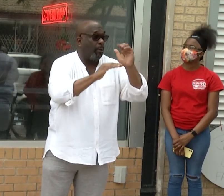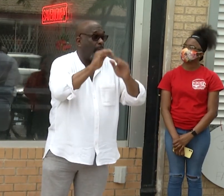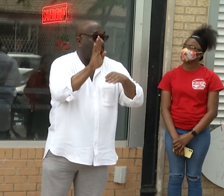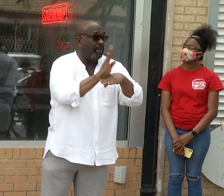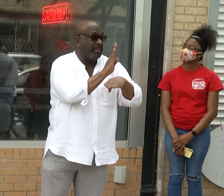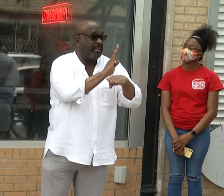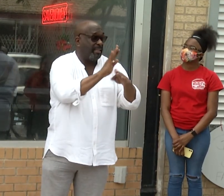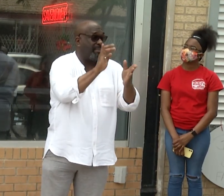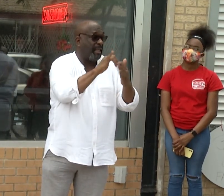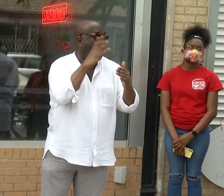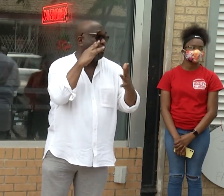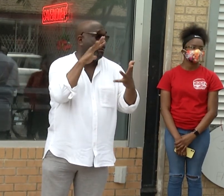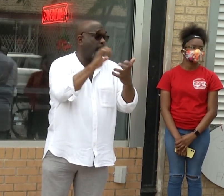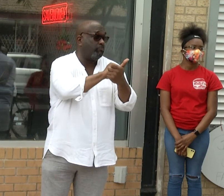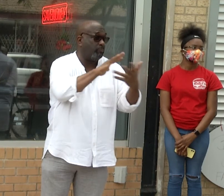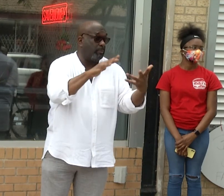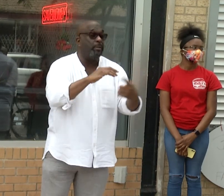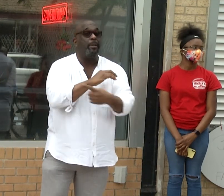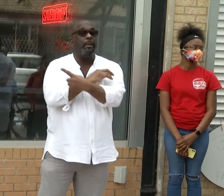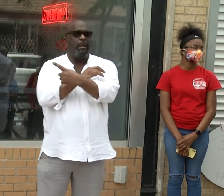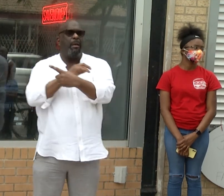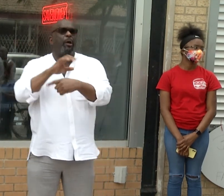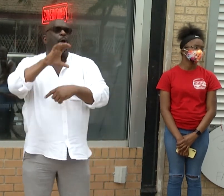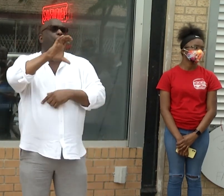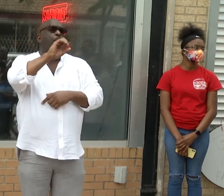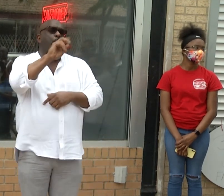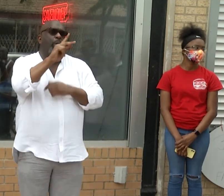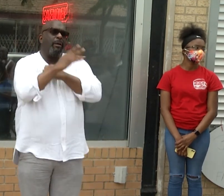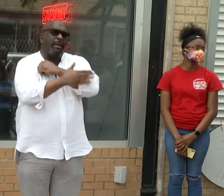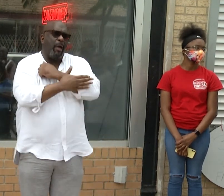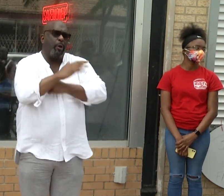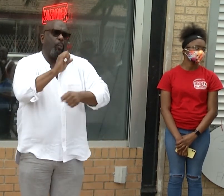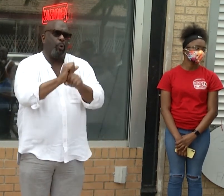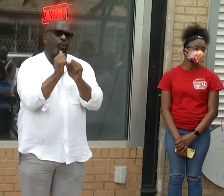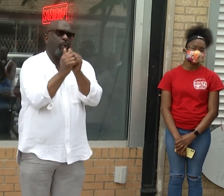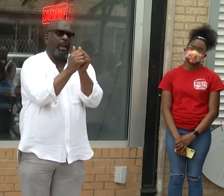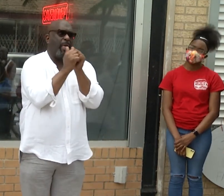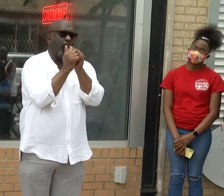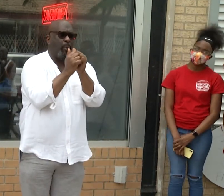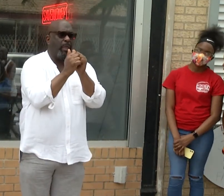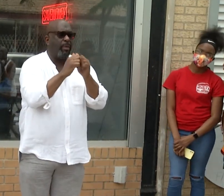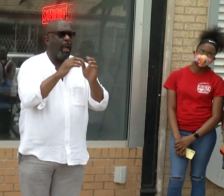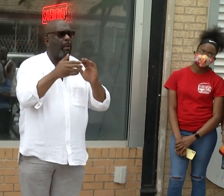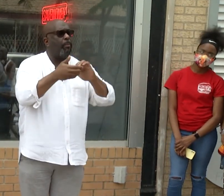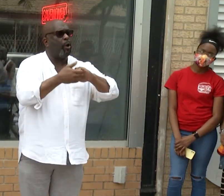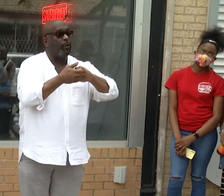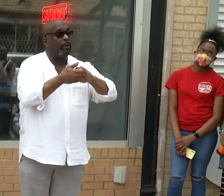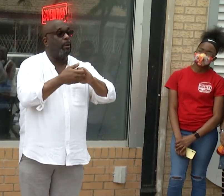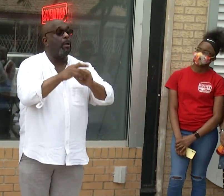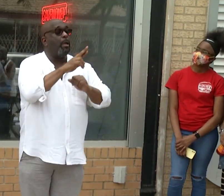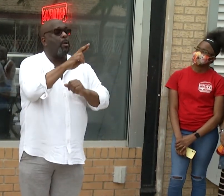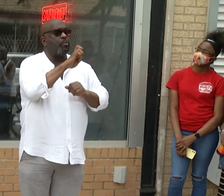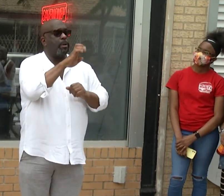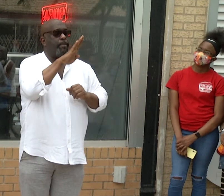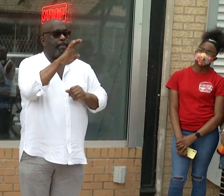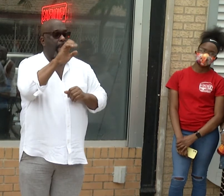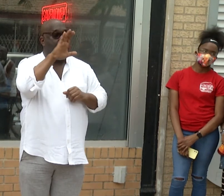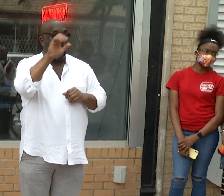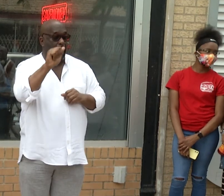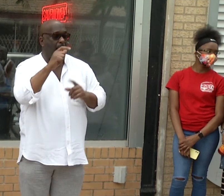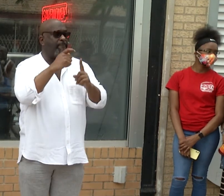So the county has been working with our partners, and actually Rebecca from the American Immigration